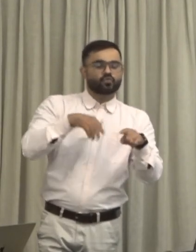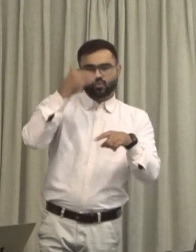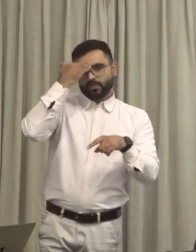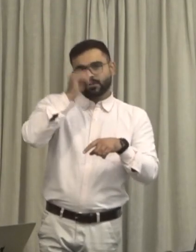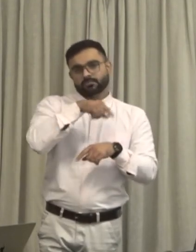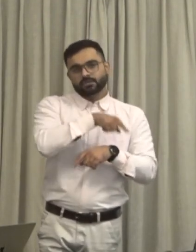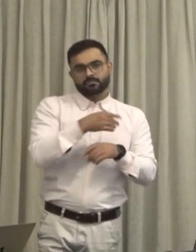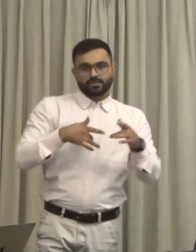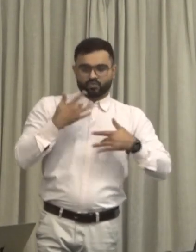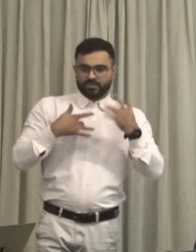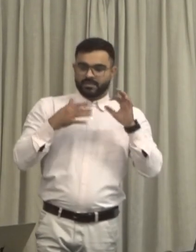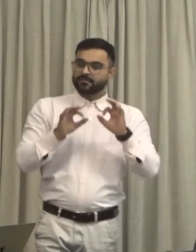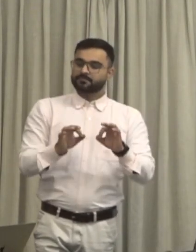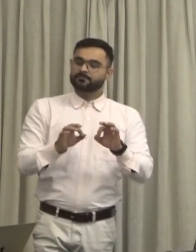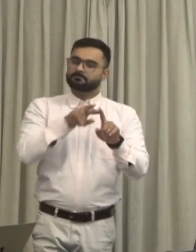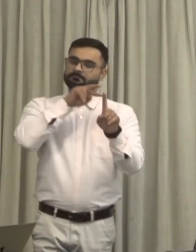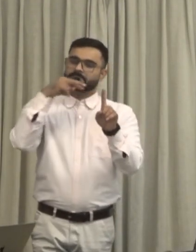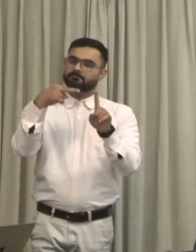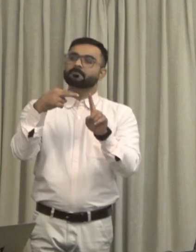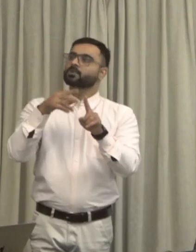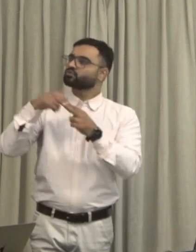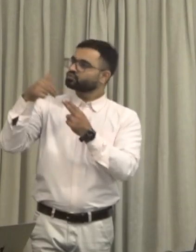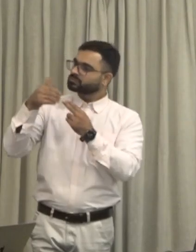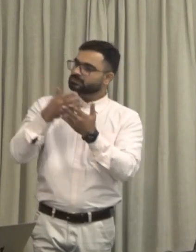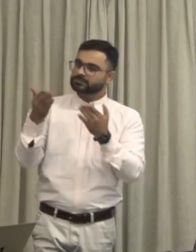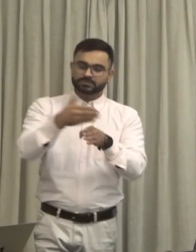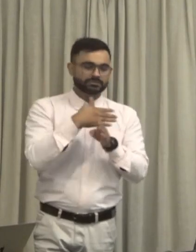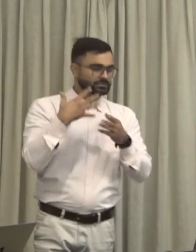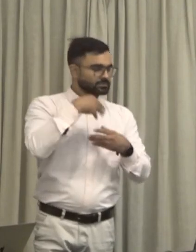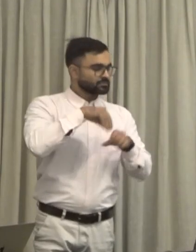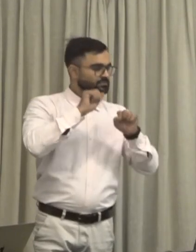he's going to have some interesting perspectives and stories to share with